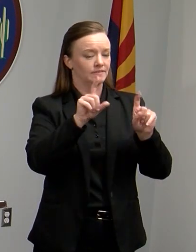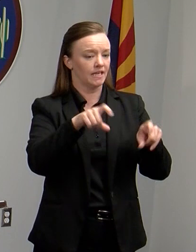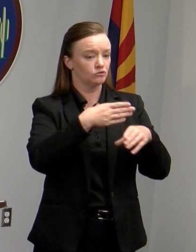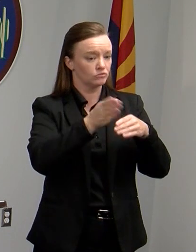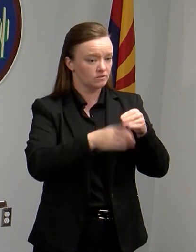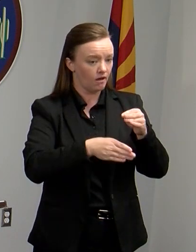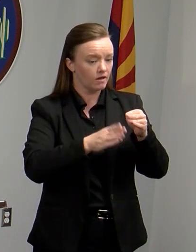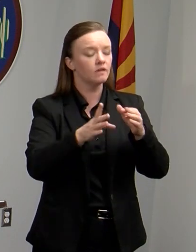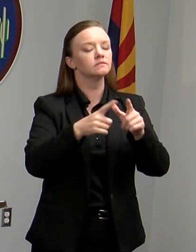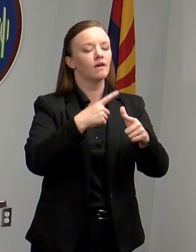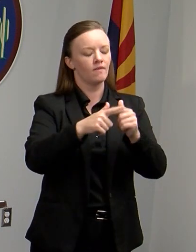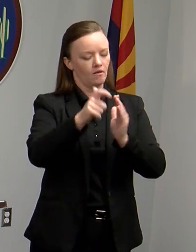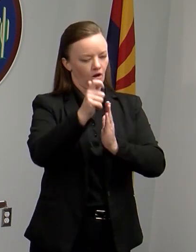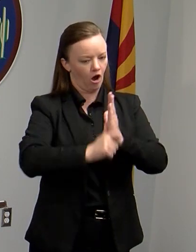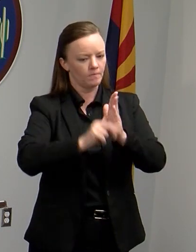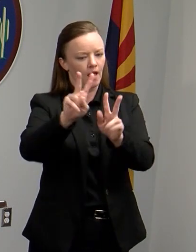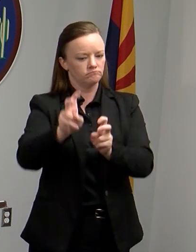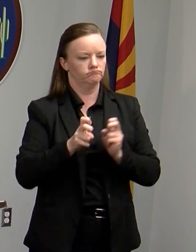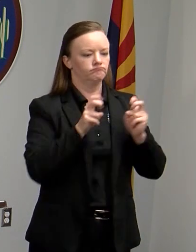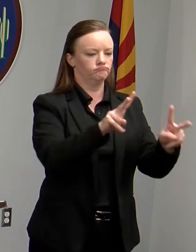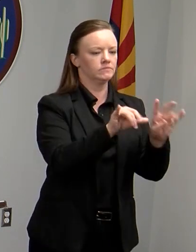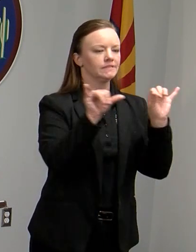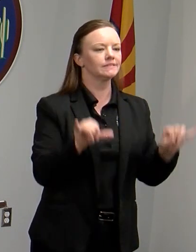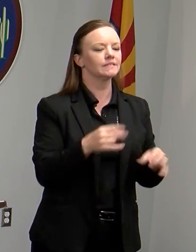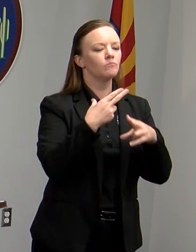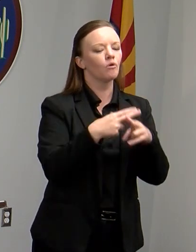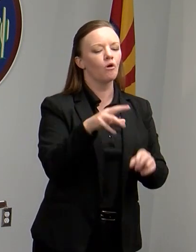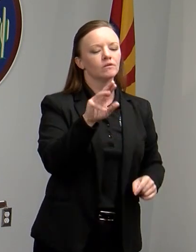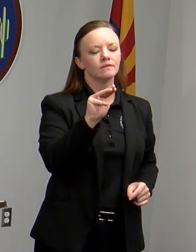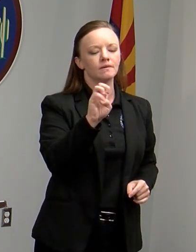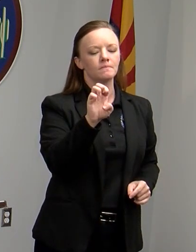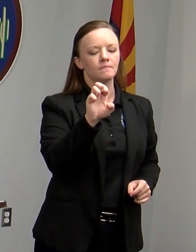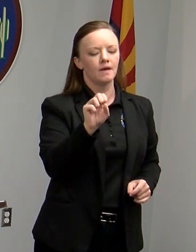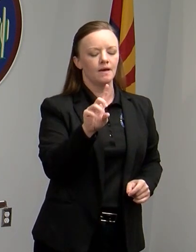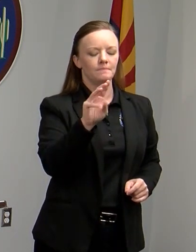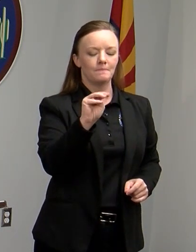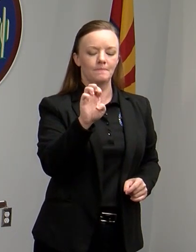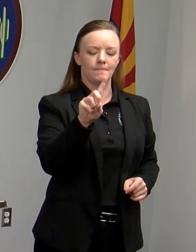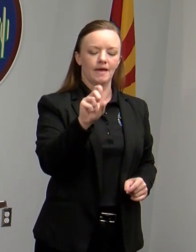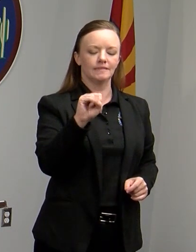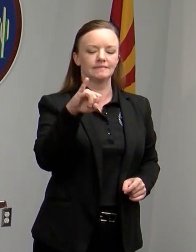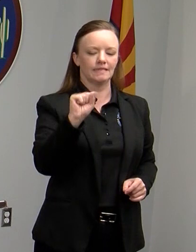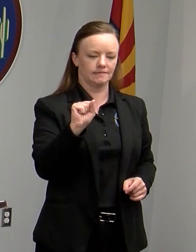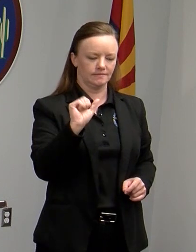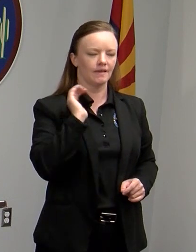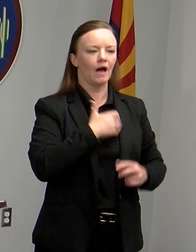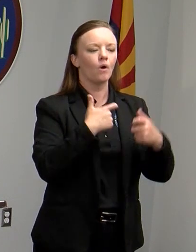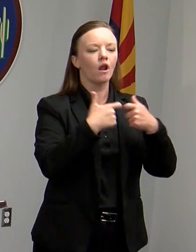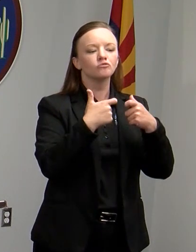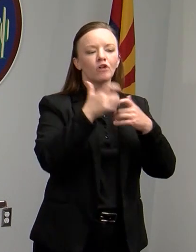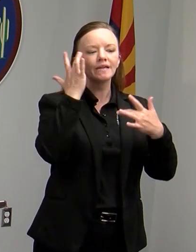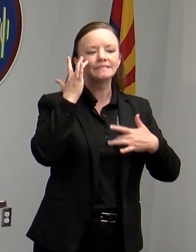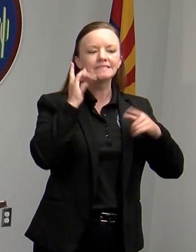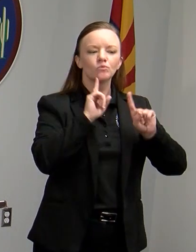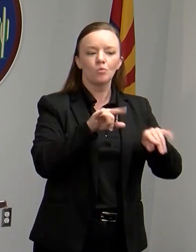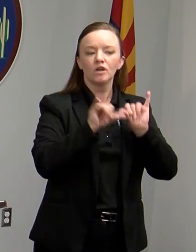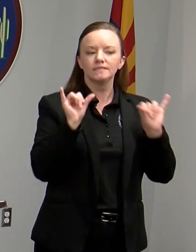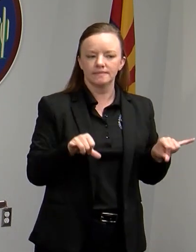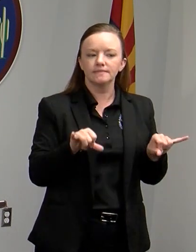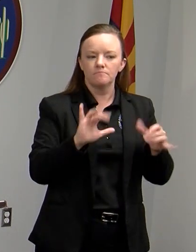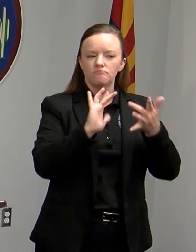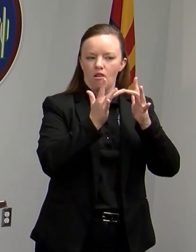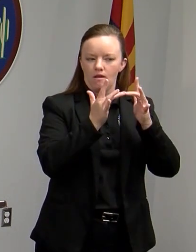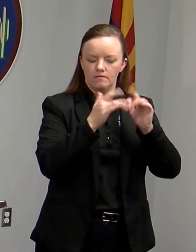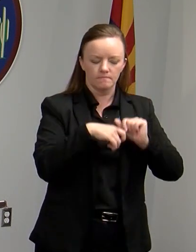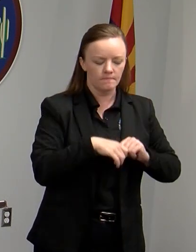automatically loaded into a system called MedSys, which is our electronic disease reporting system. And that state